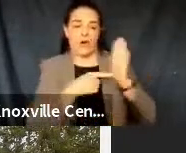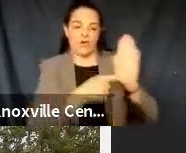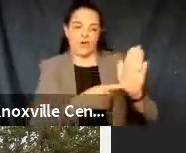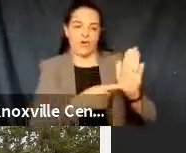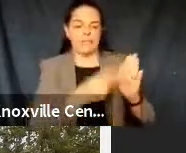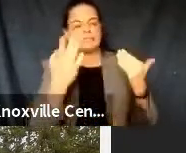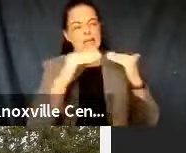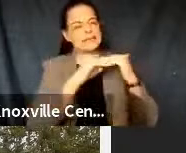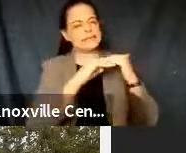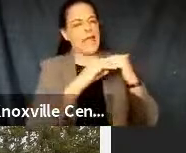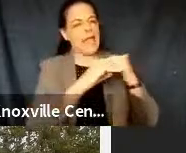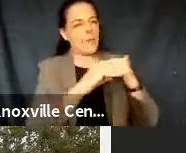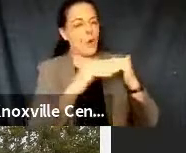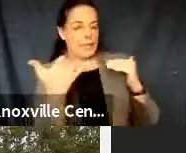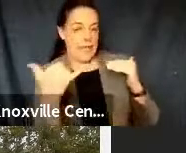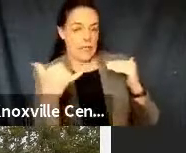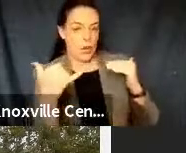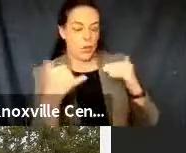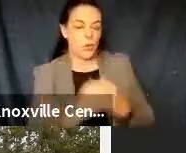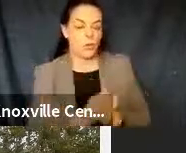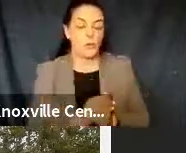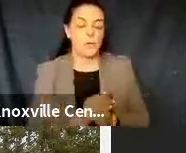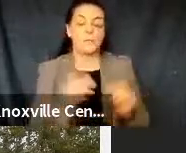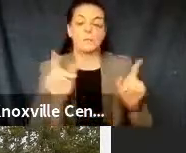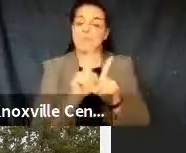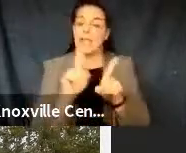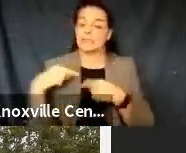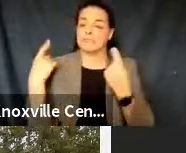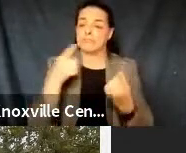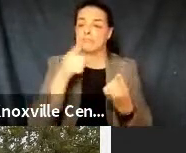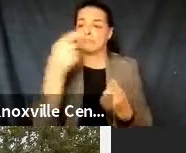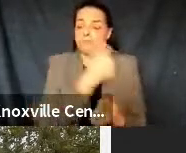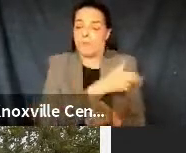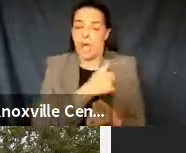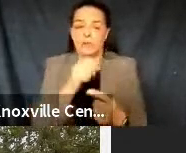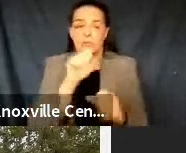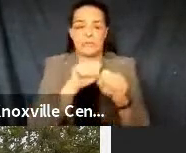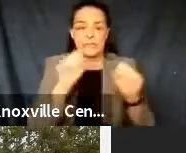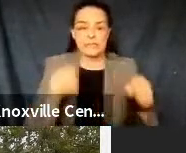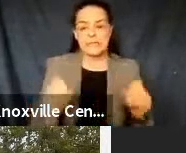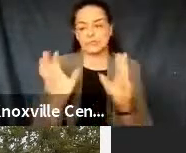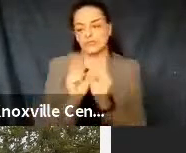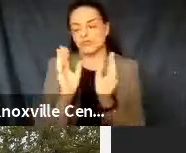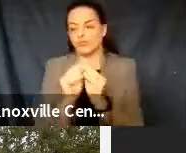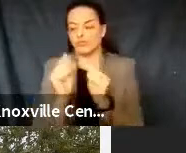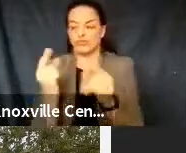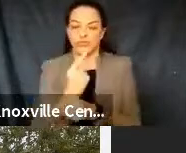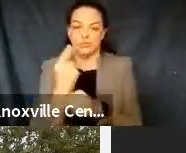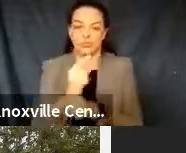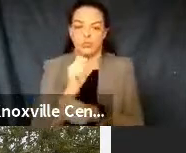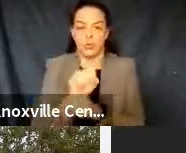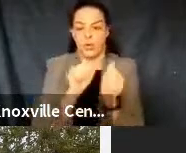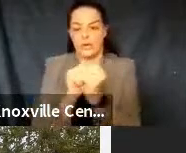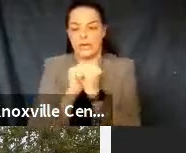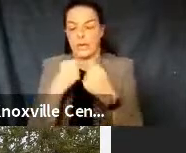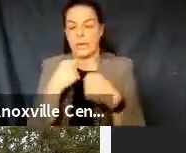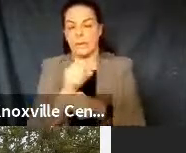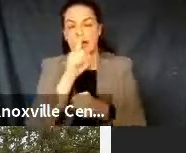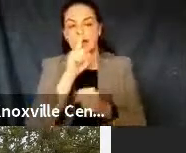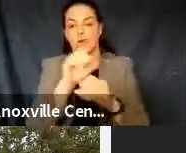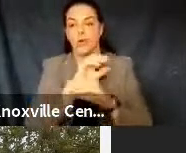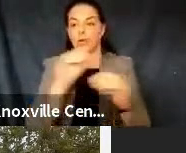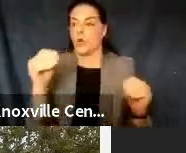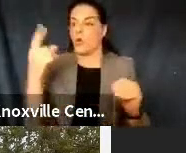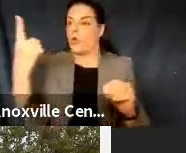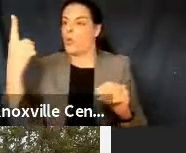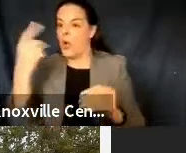as a stable yellow. As always, the hospital systems continue to meet routinely, work together to ensure that no system is